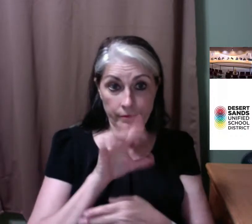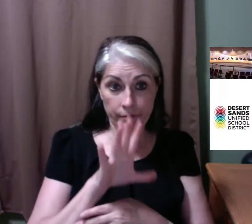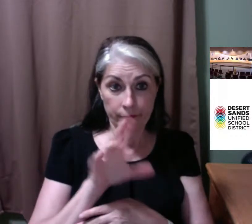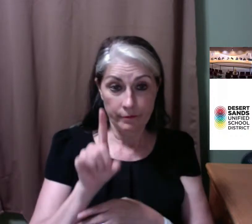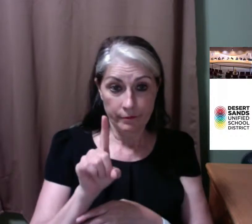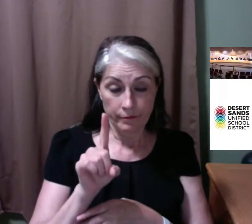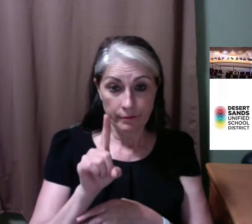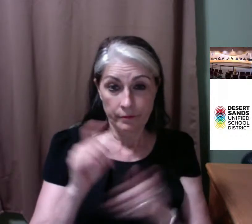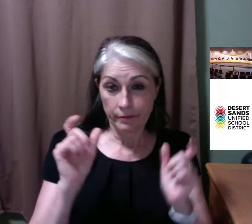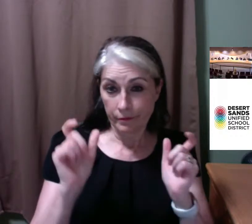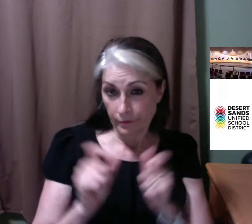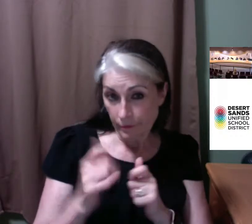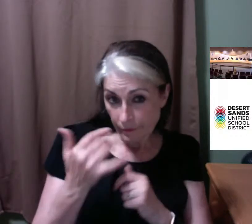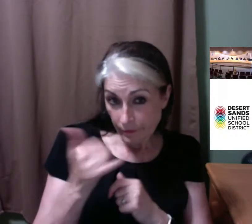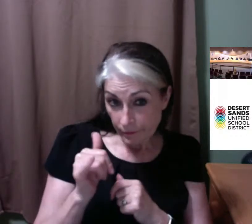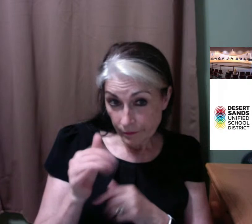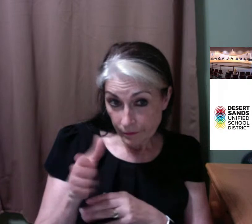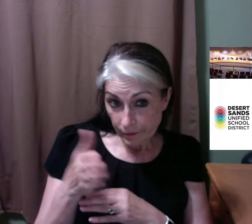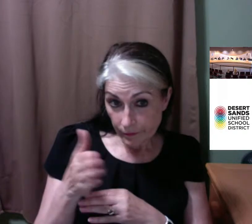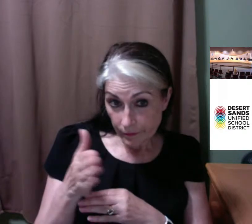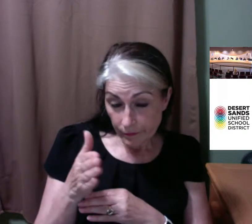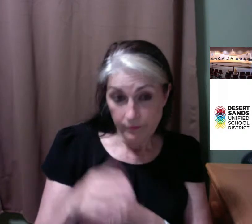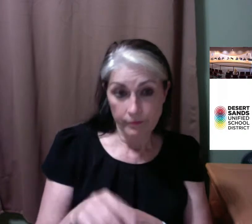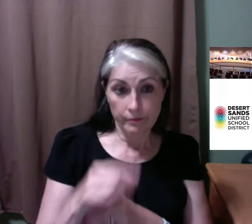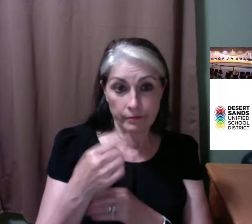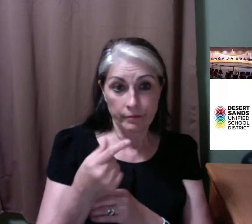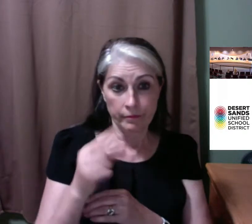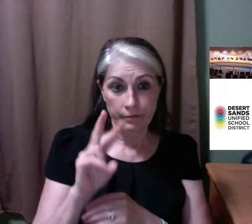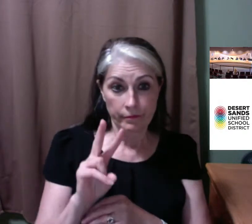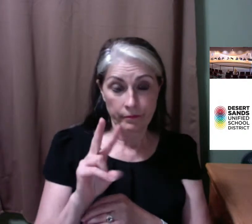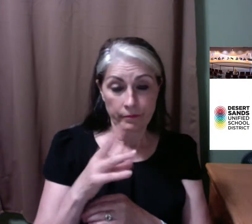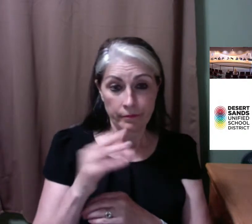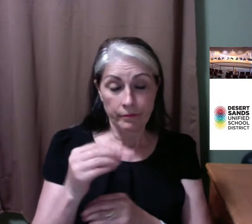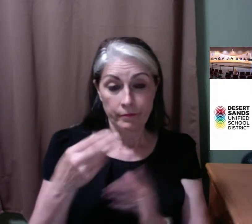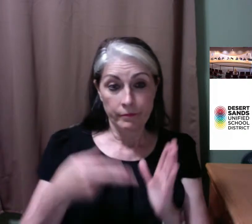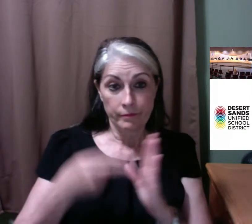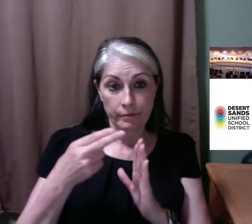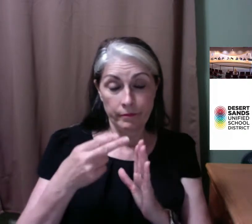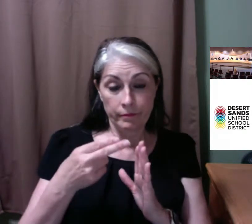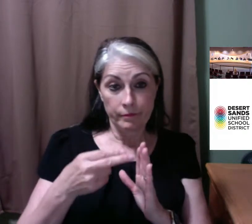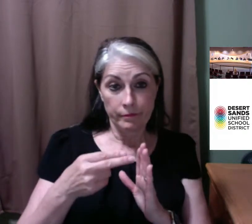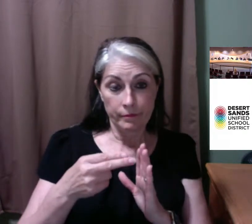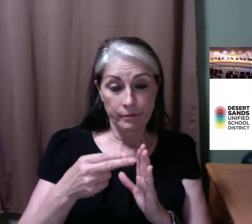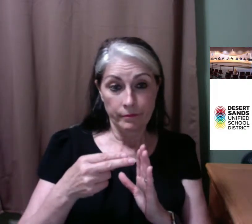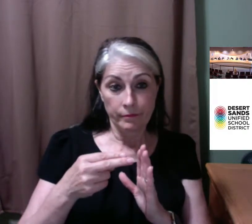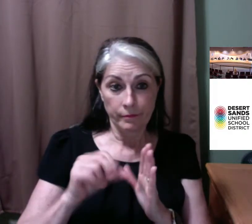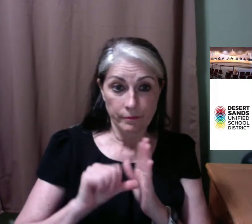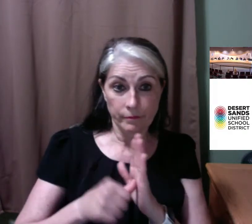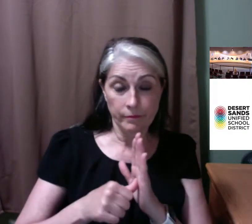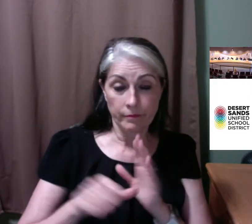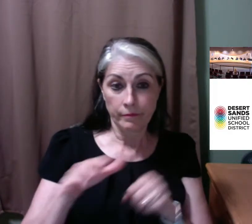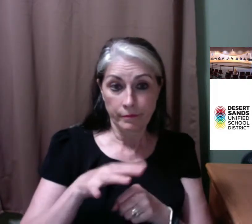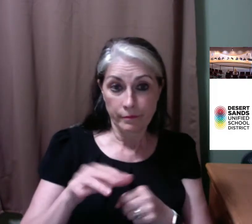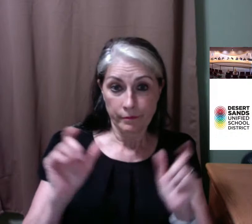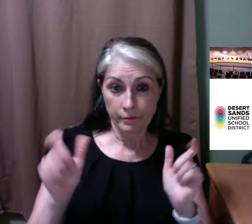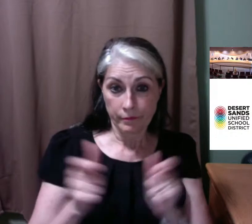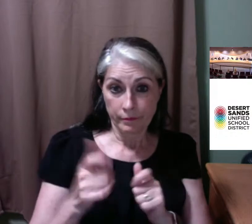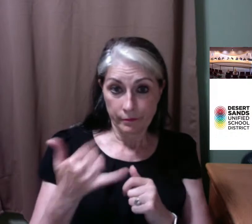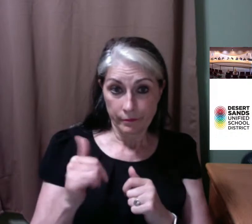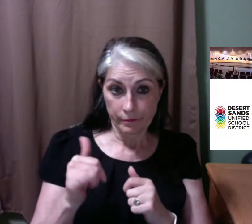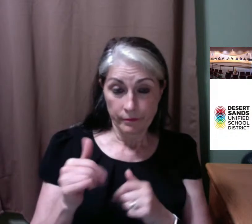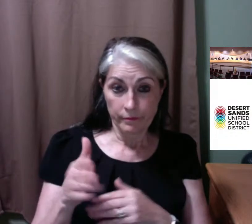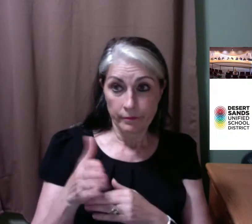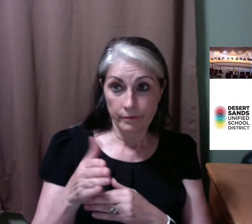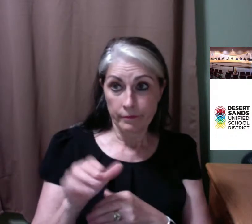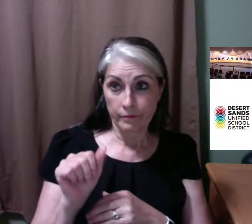and that small yellow flag labeled G2, and some of the highlighted actions, the small yellow flag labeled A2,